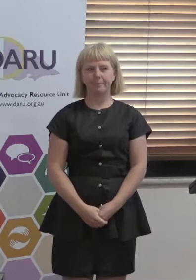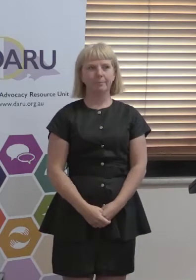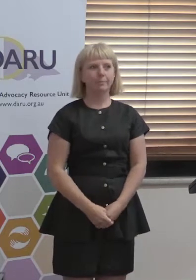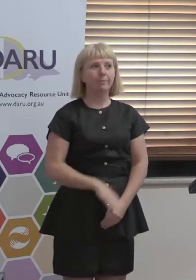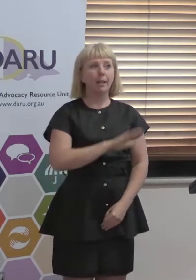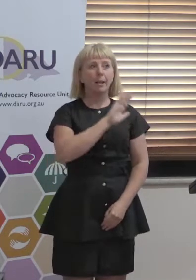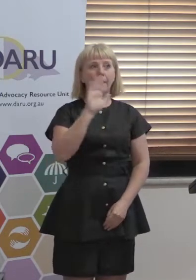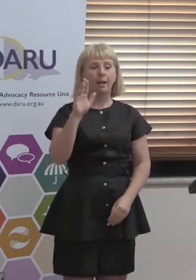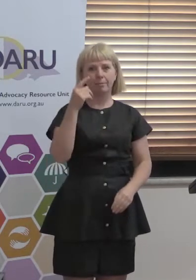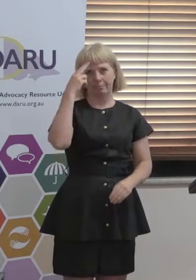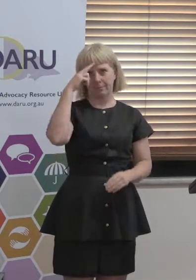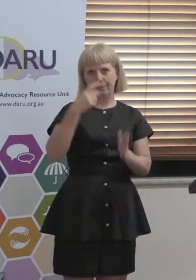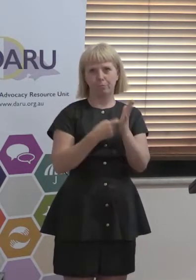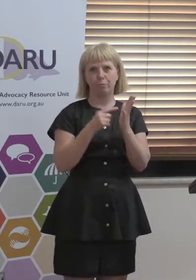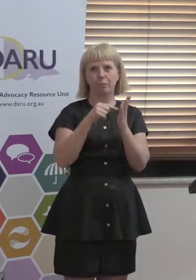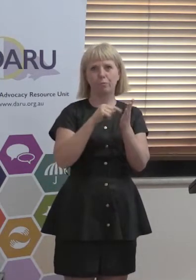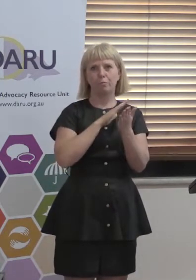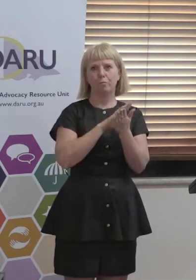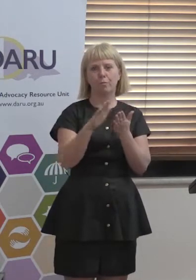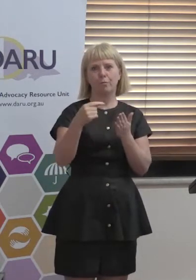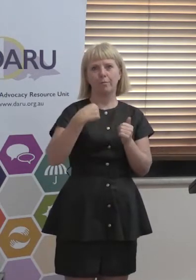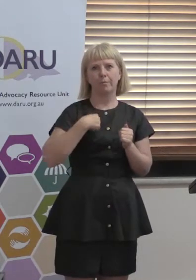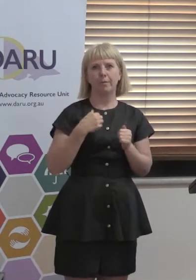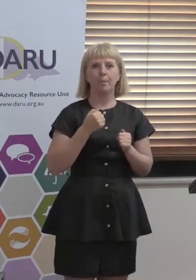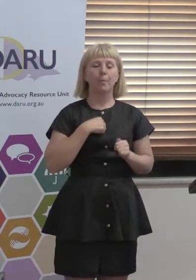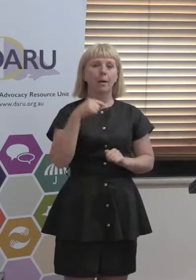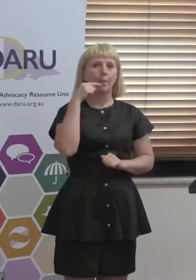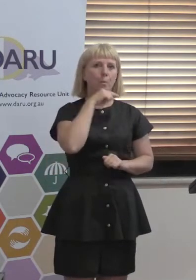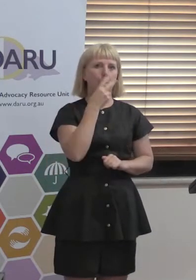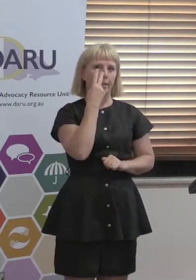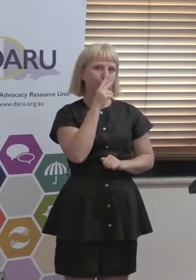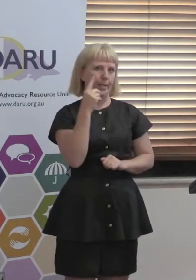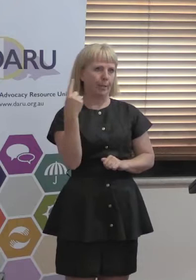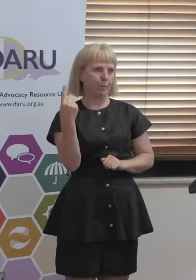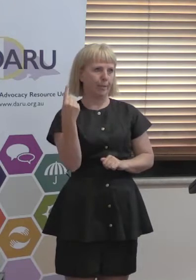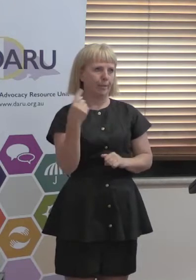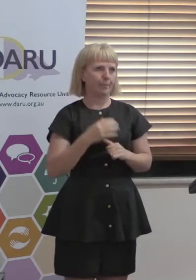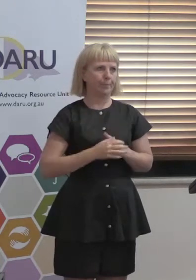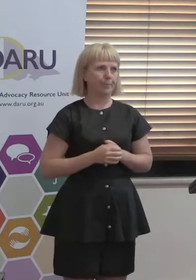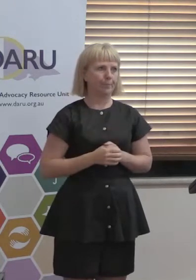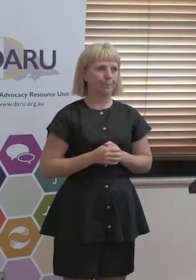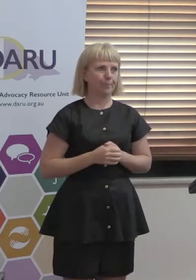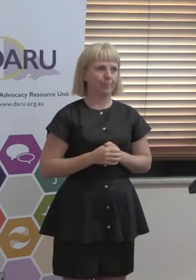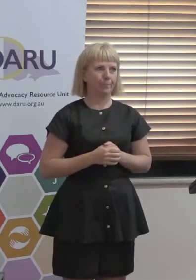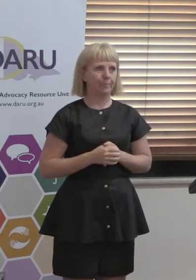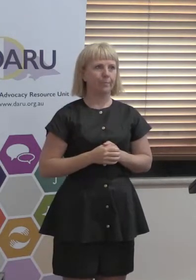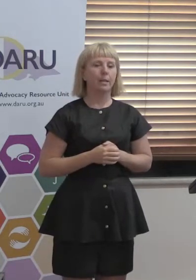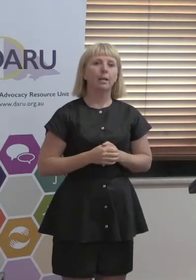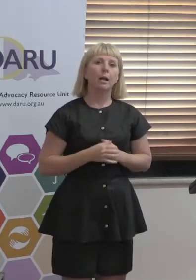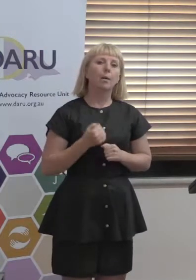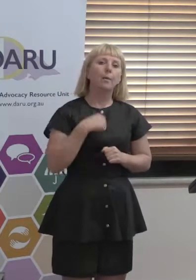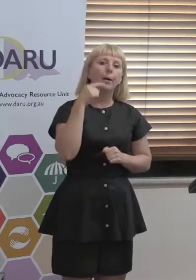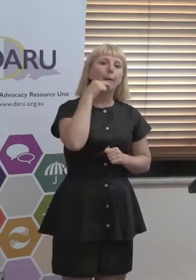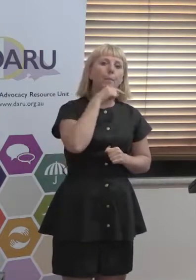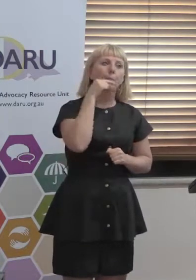Hi Monique, Ruth. My young man's 21 and he's one of these young people. He went through